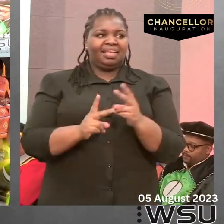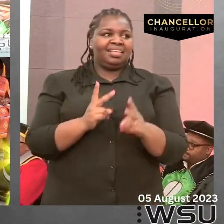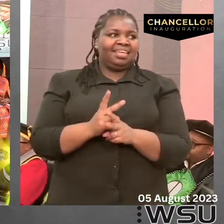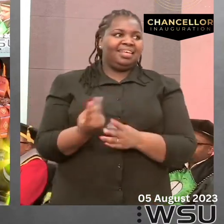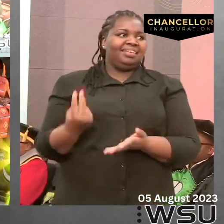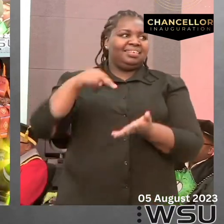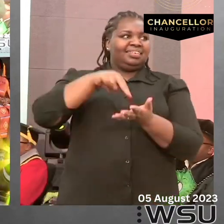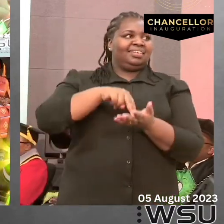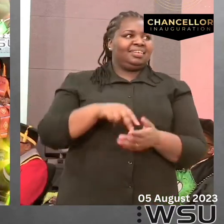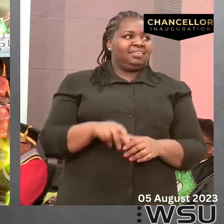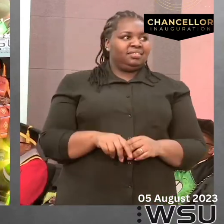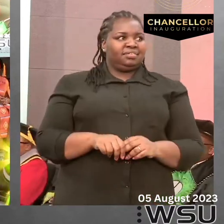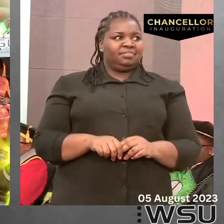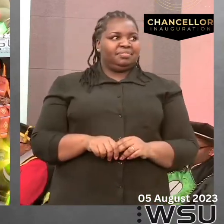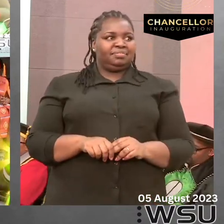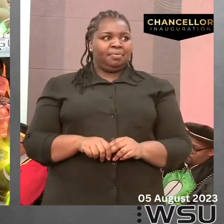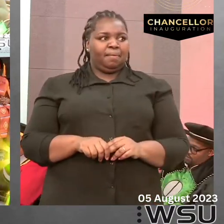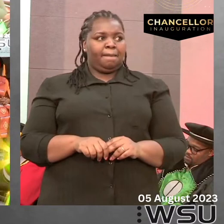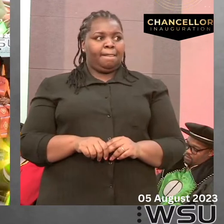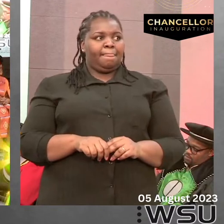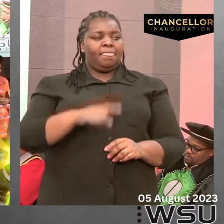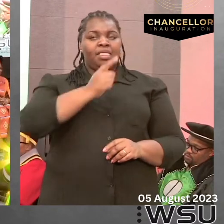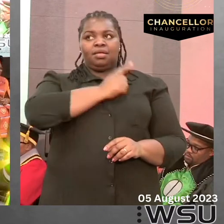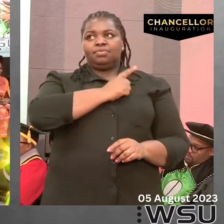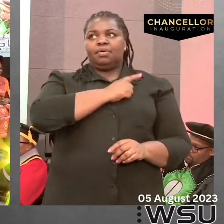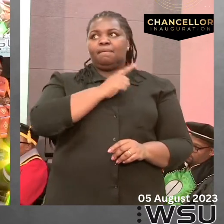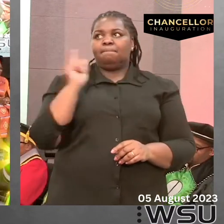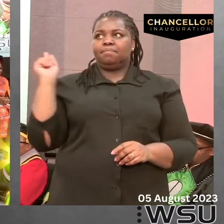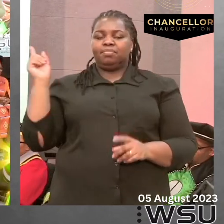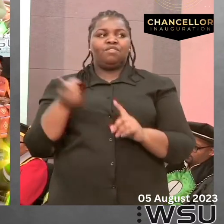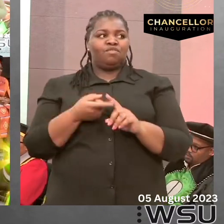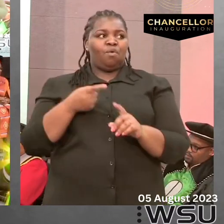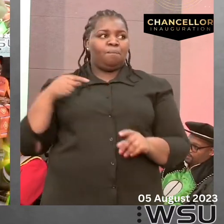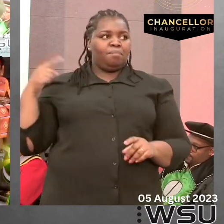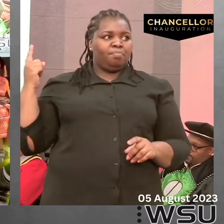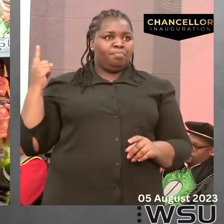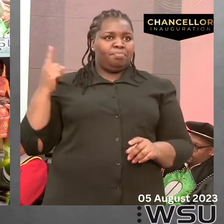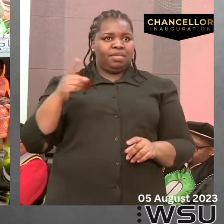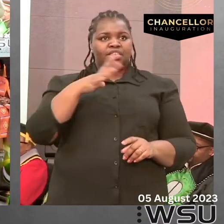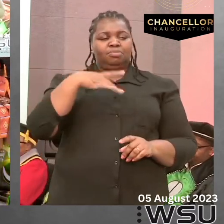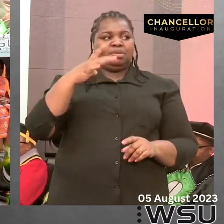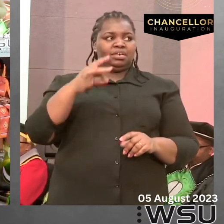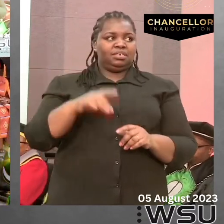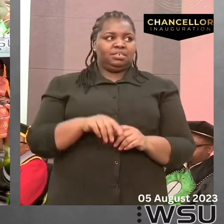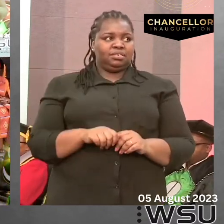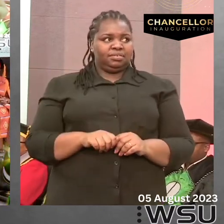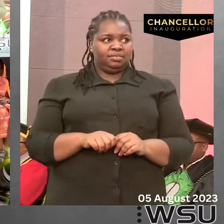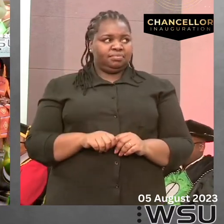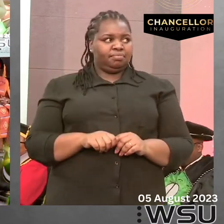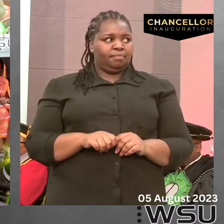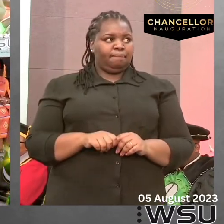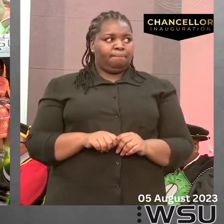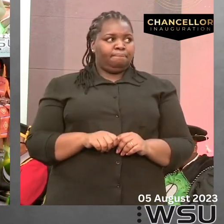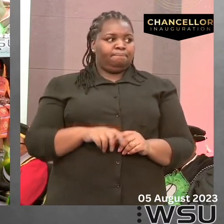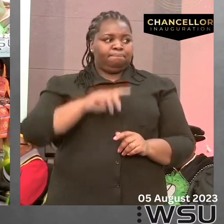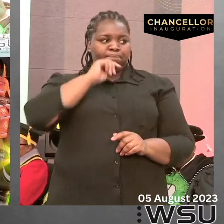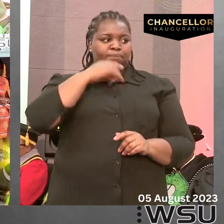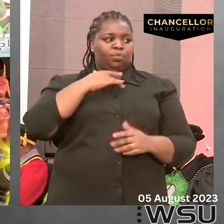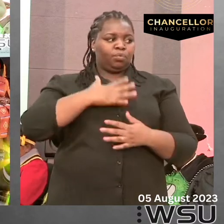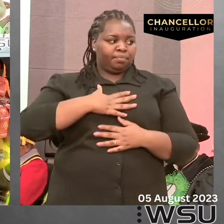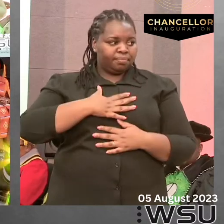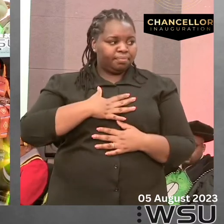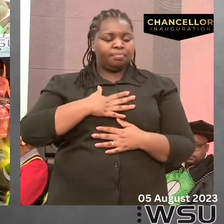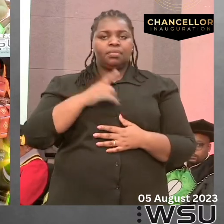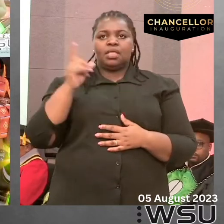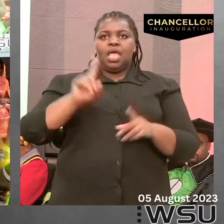rise. So that's where she got that spirit from. So we were very pleased. We had an